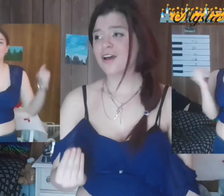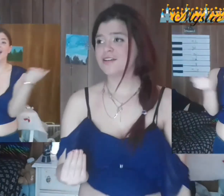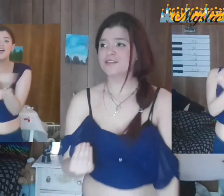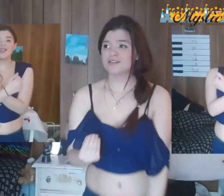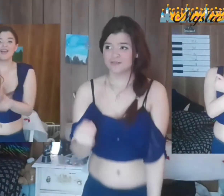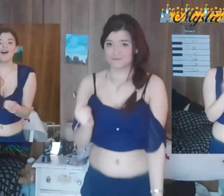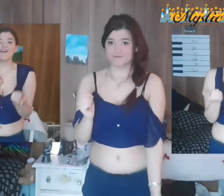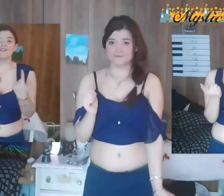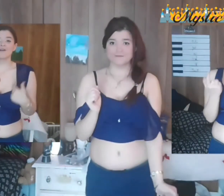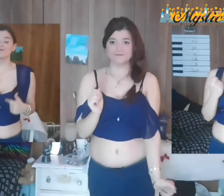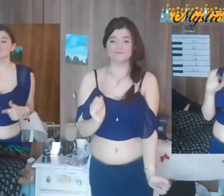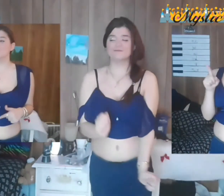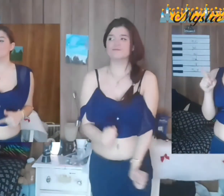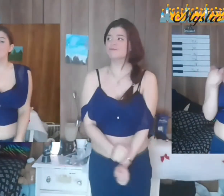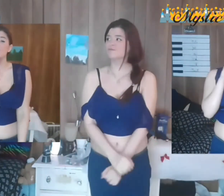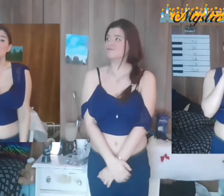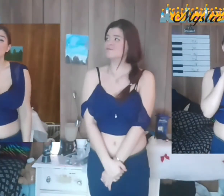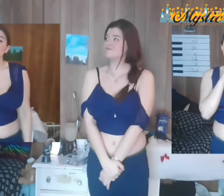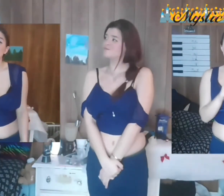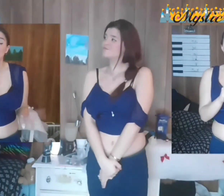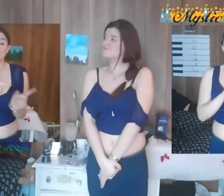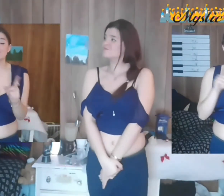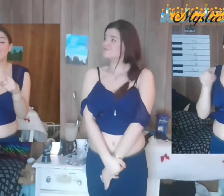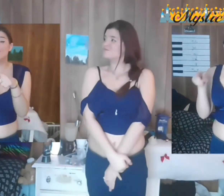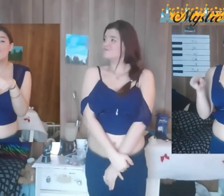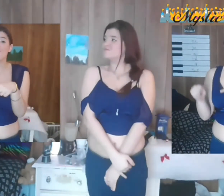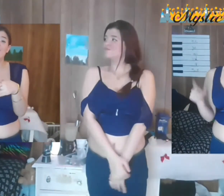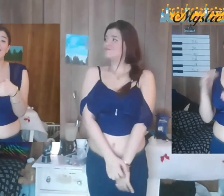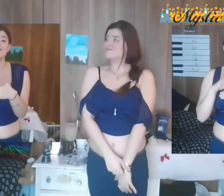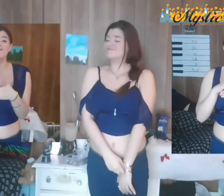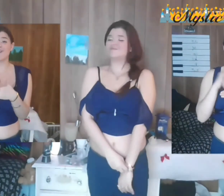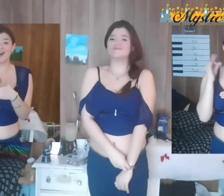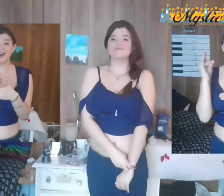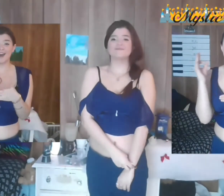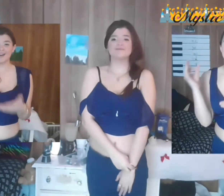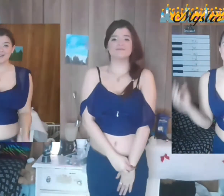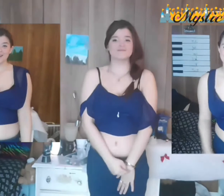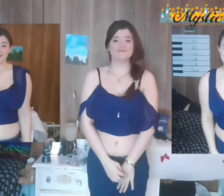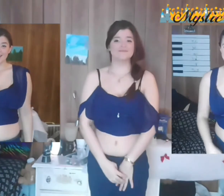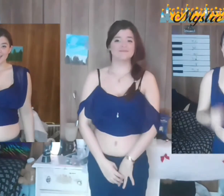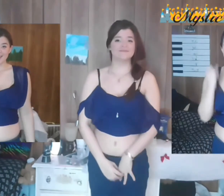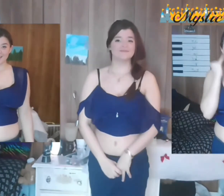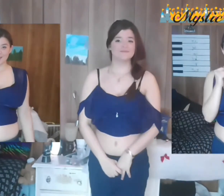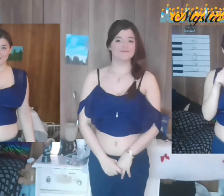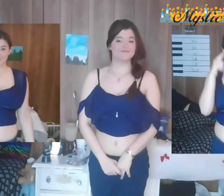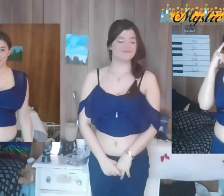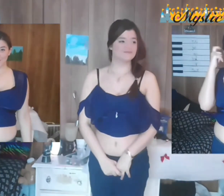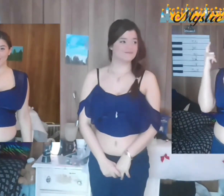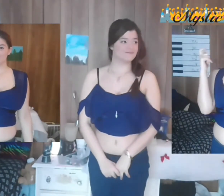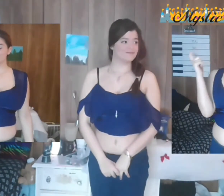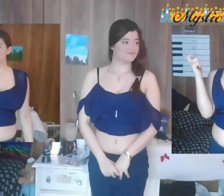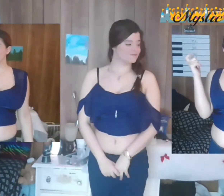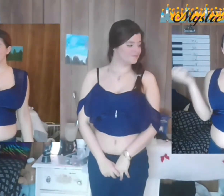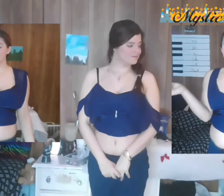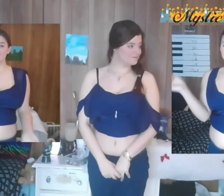callous. Love comes to those who go and find it. Give you the dream,